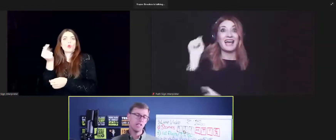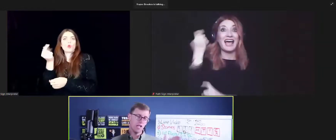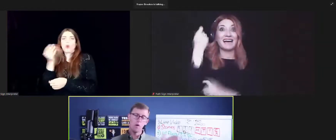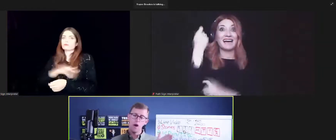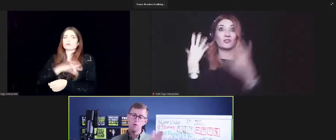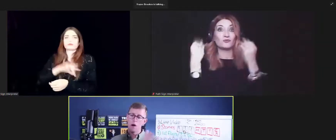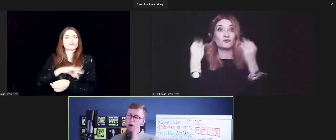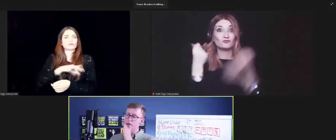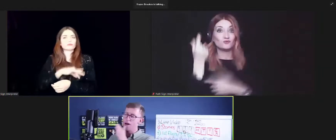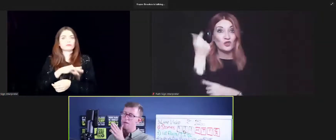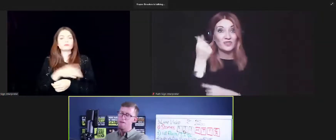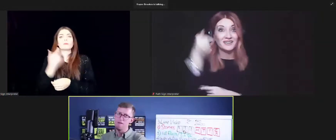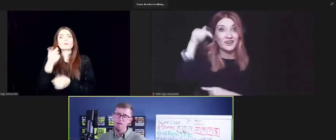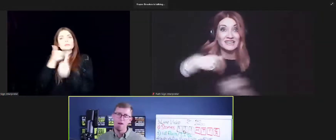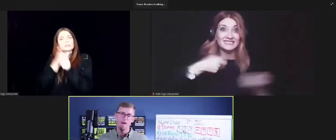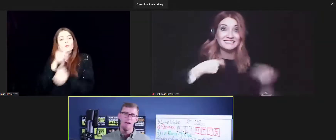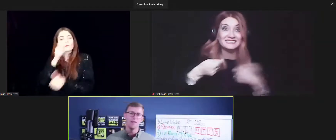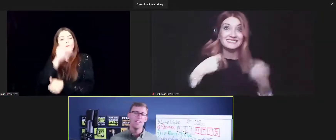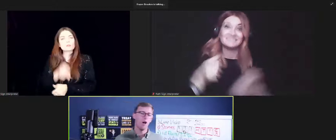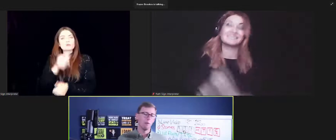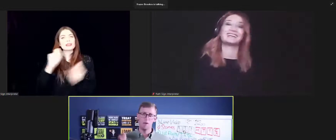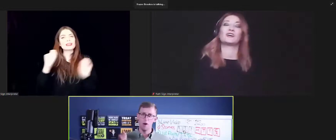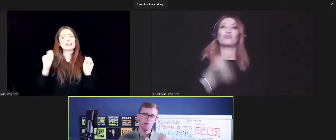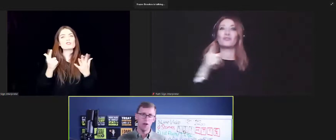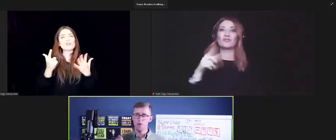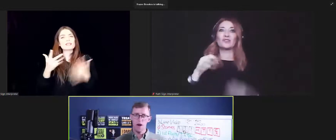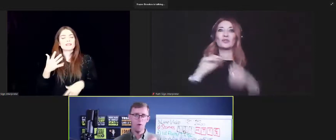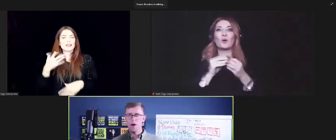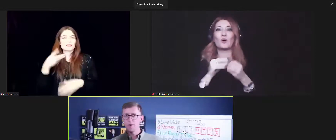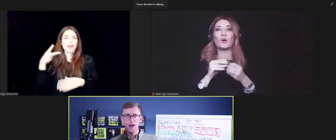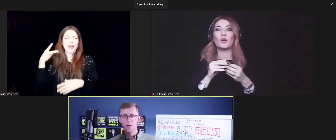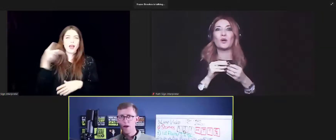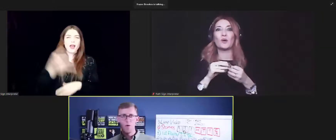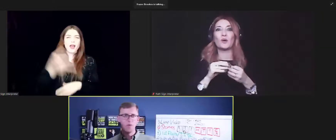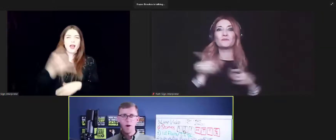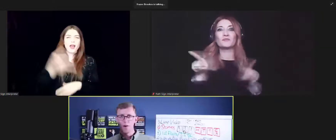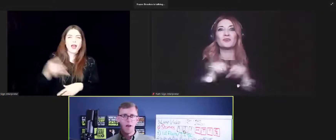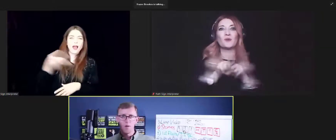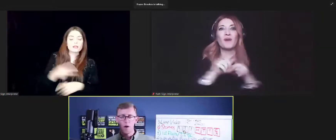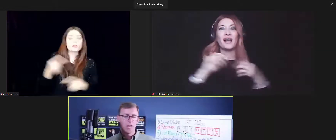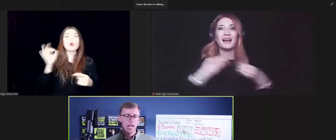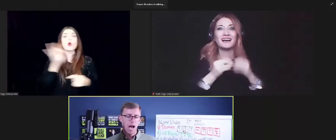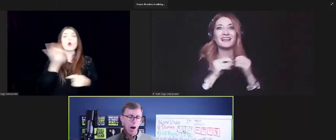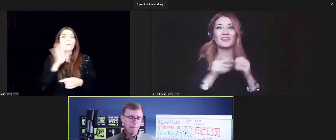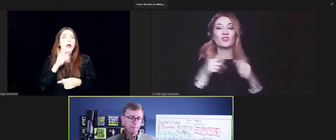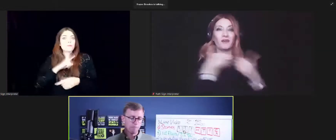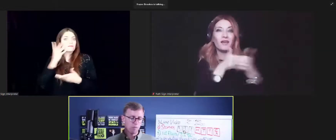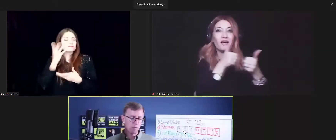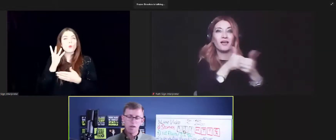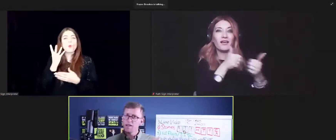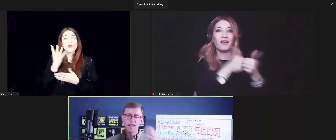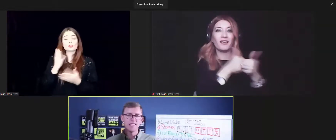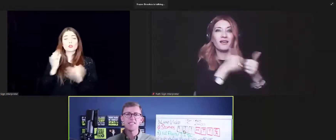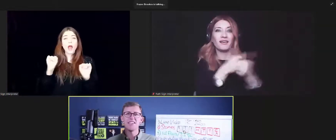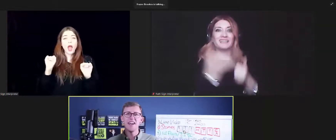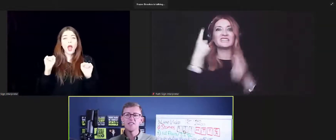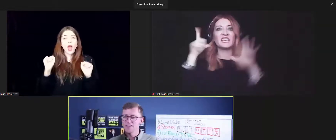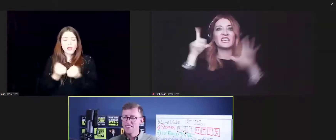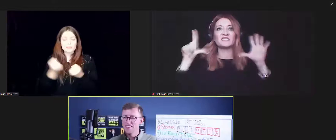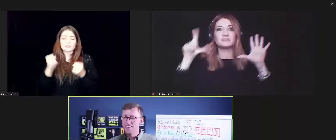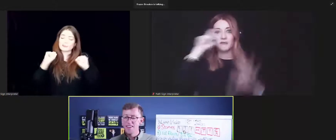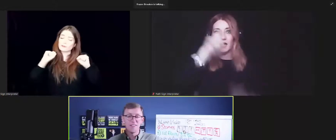I said, no, no, no, no, no, no, no, no, no, no, no. A lot of people know me for the no, no, no, no, no, no, no, no, no, no. Until I said